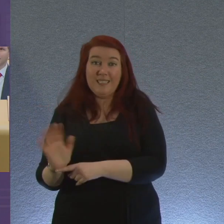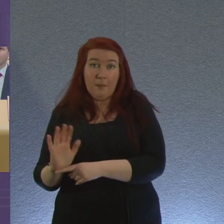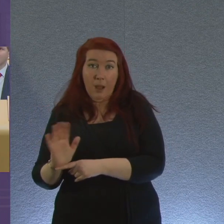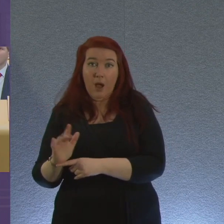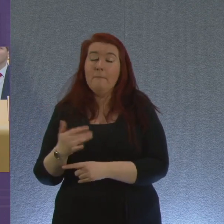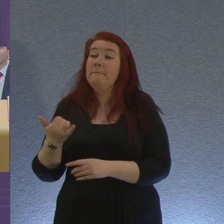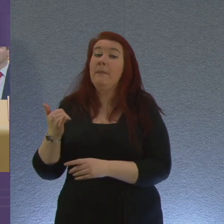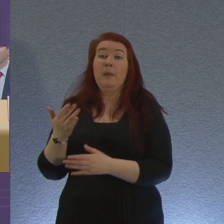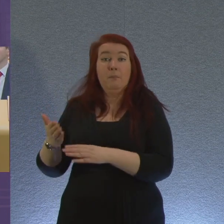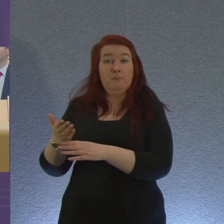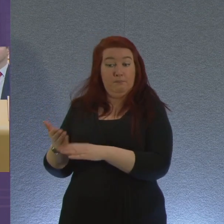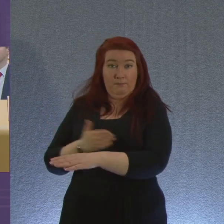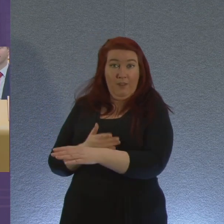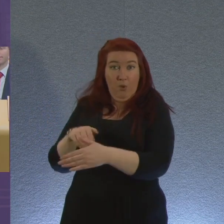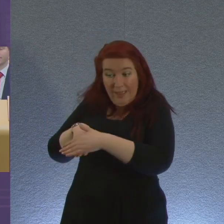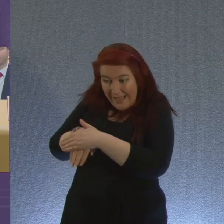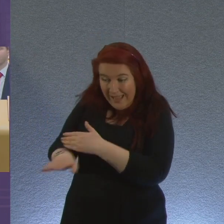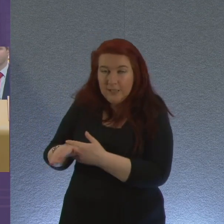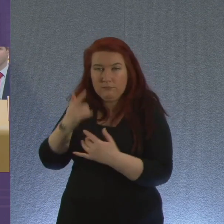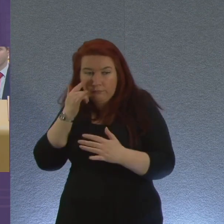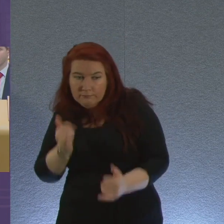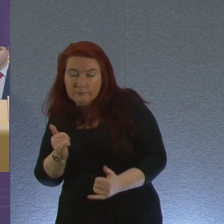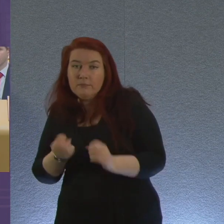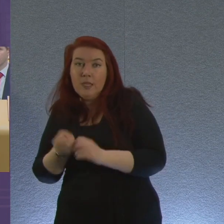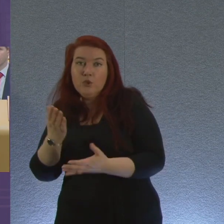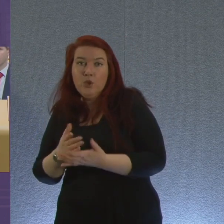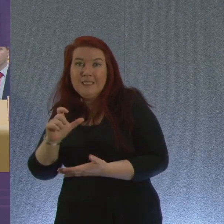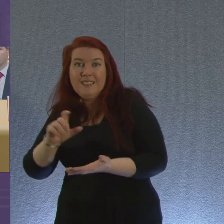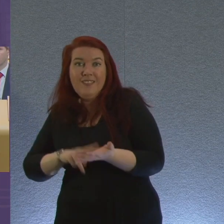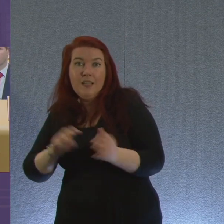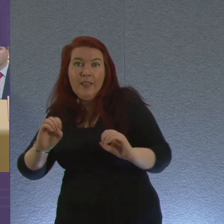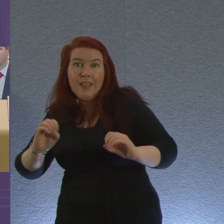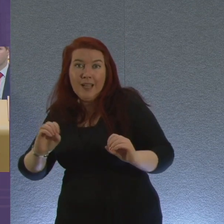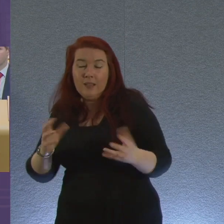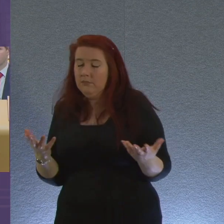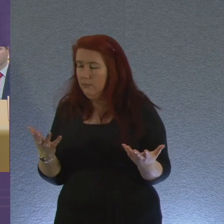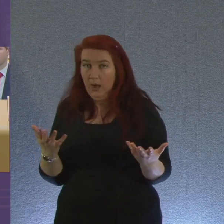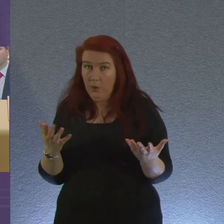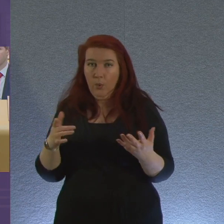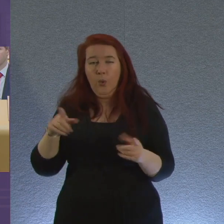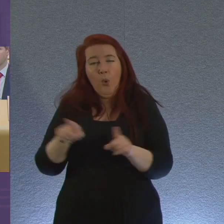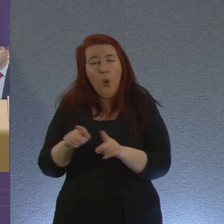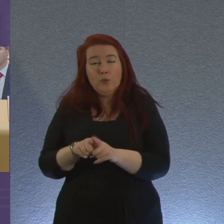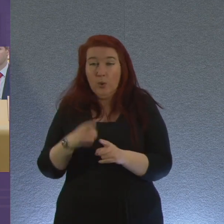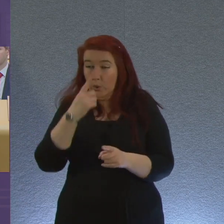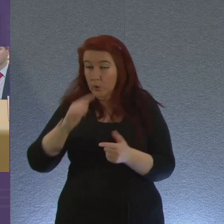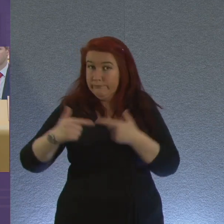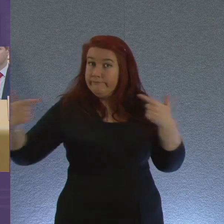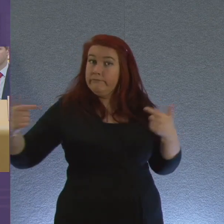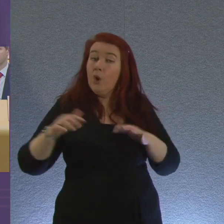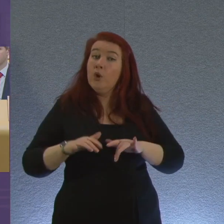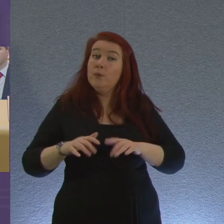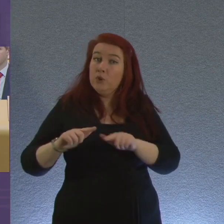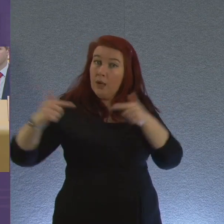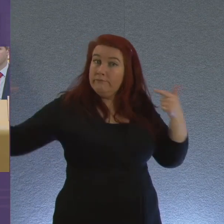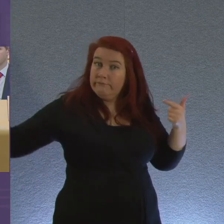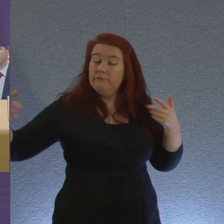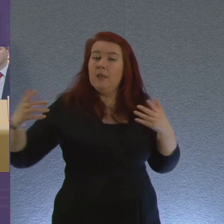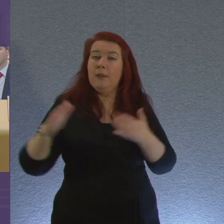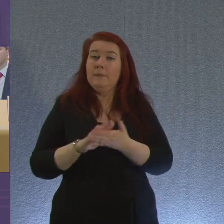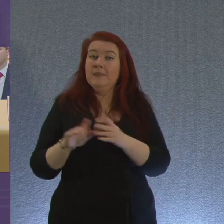the virus every day, and it might involve computer link-ups. We also need to make it easier for witnesses to give testimony via computer link-ups, and I will